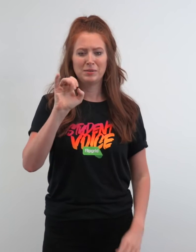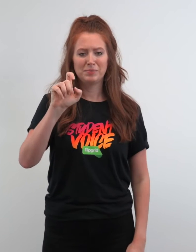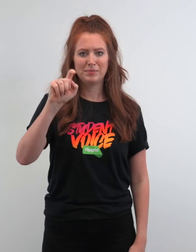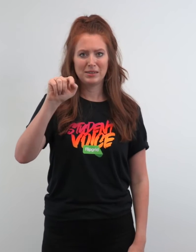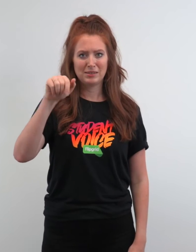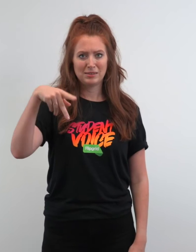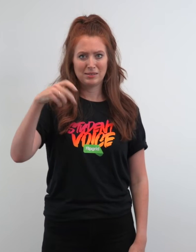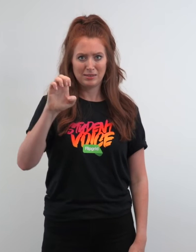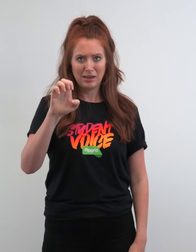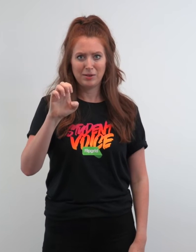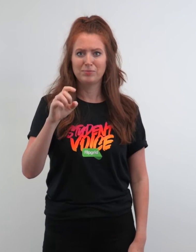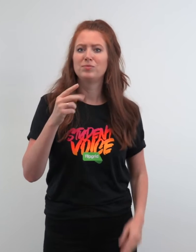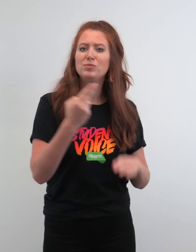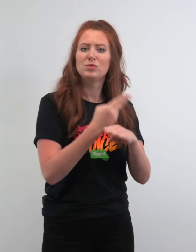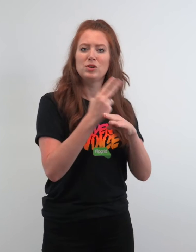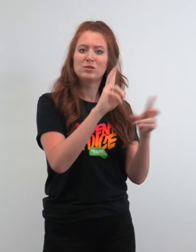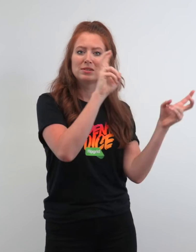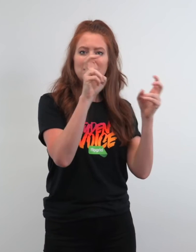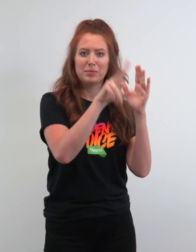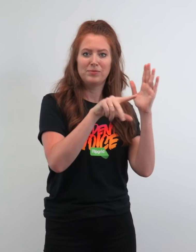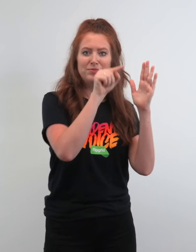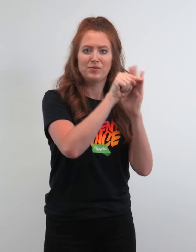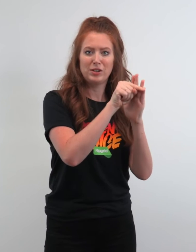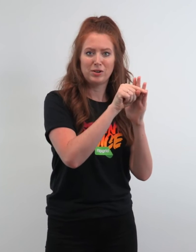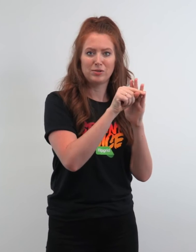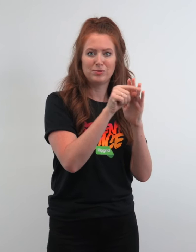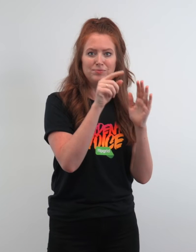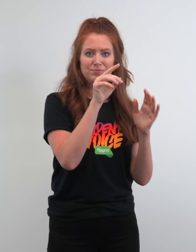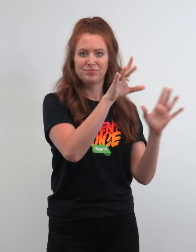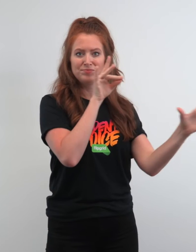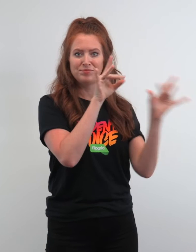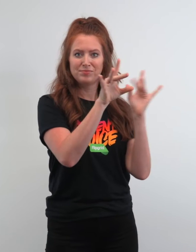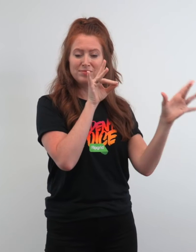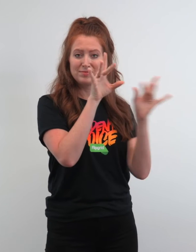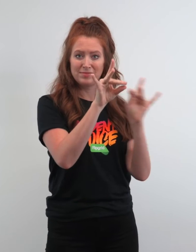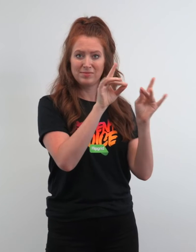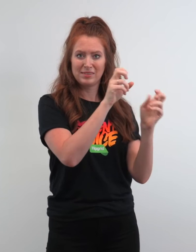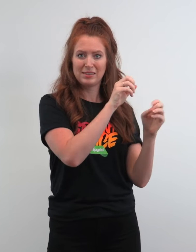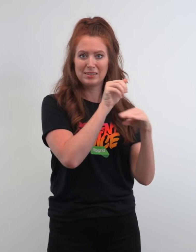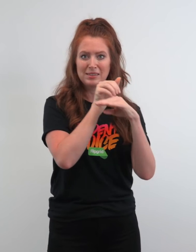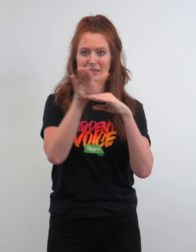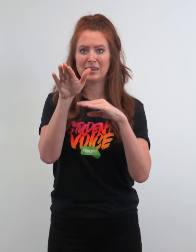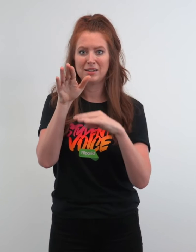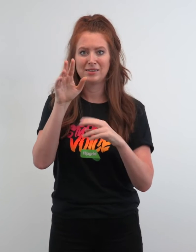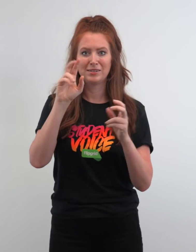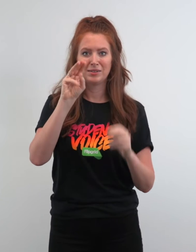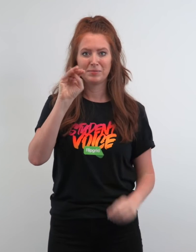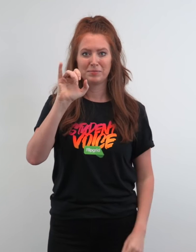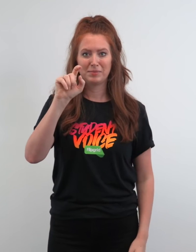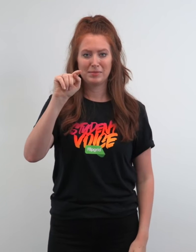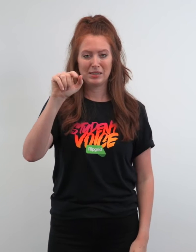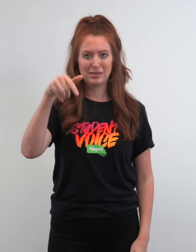develop mixtapes by using your topic videos, selecting the ones you want, and sending them to